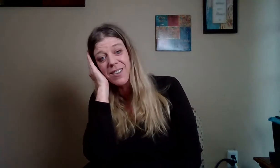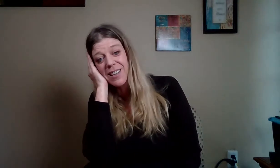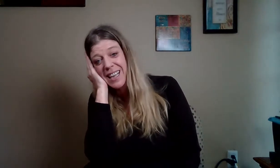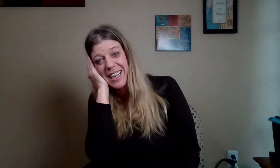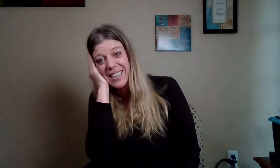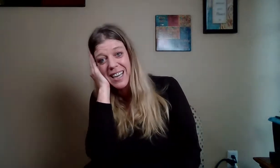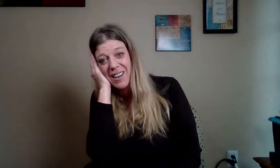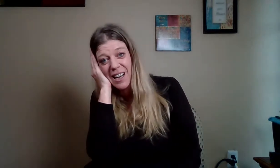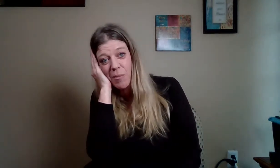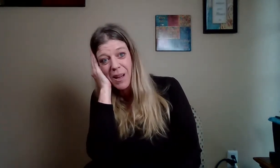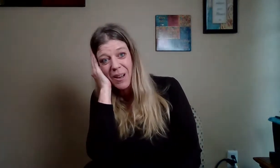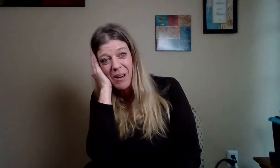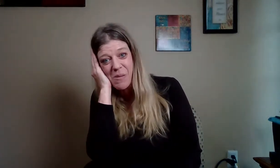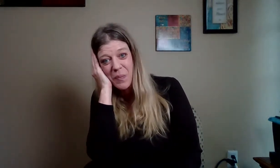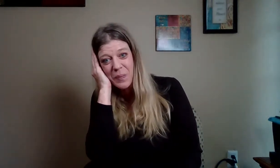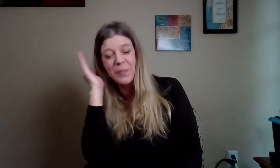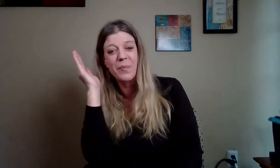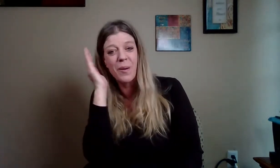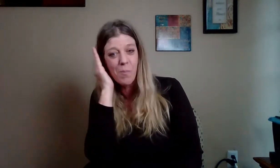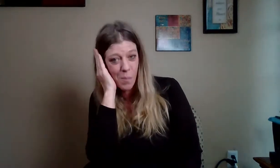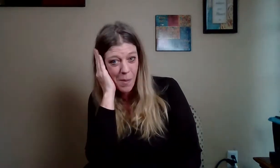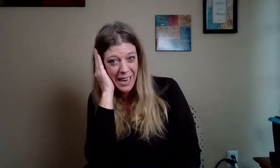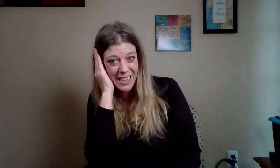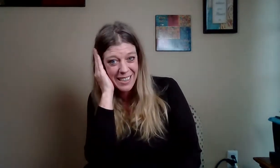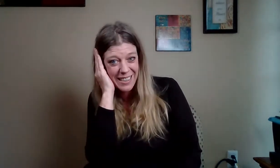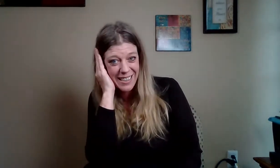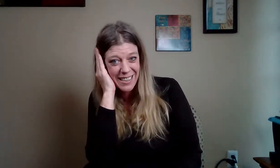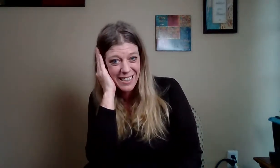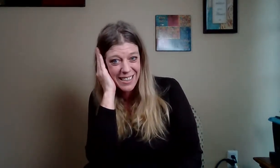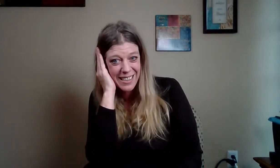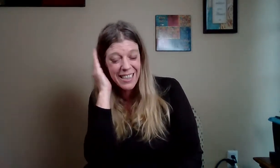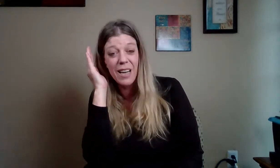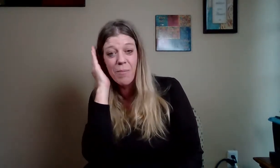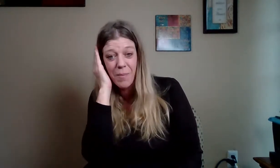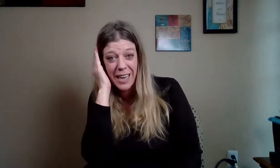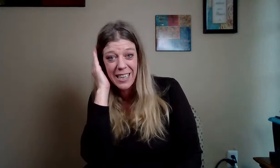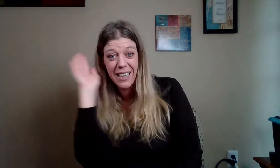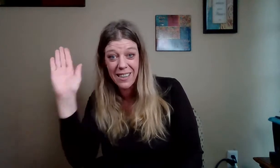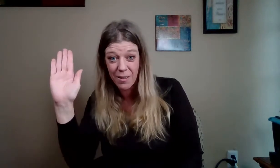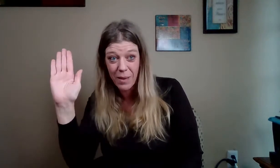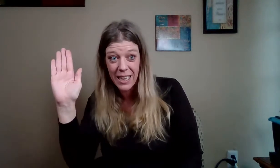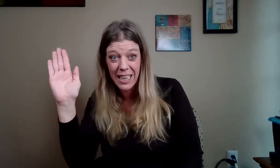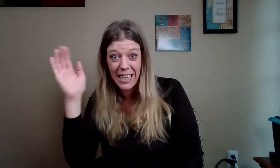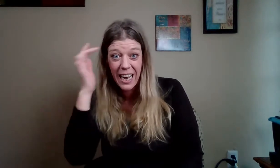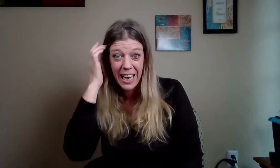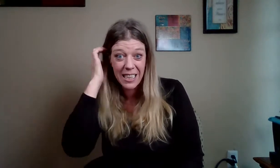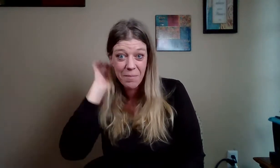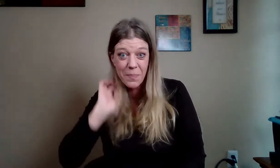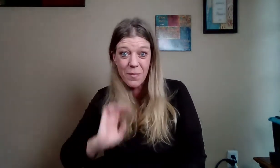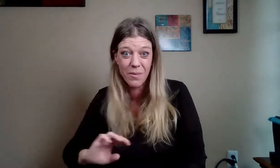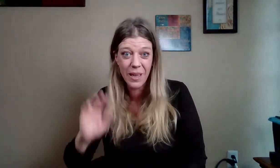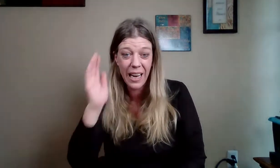you're laying down on a pillow. Bed. Bed. And this is my lead hand.